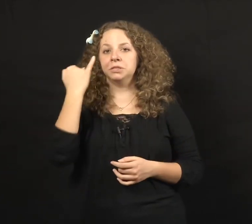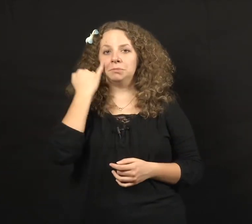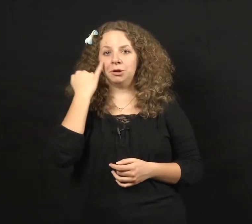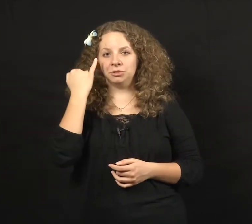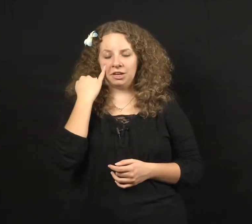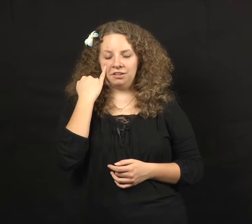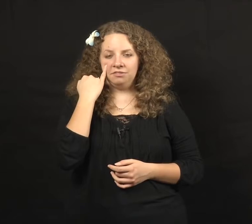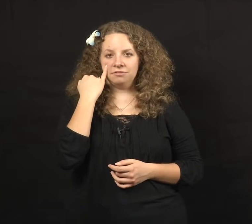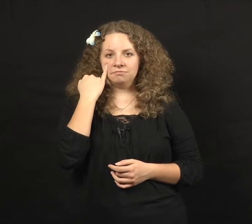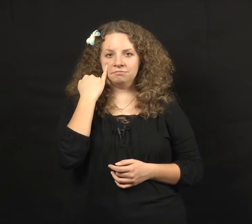Suppose or if.